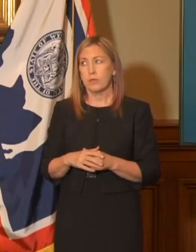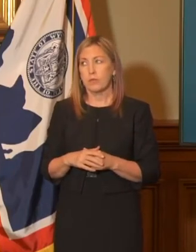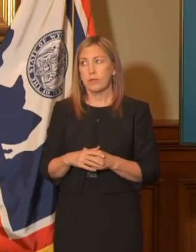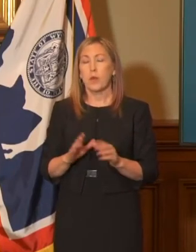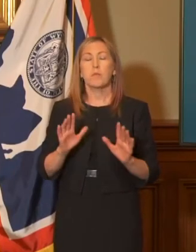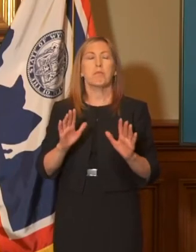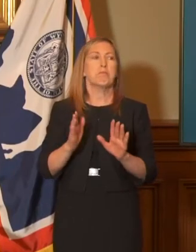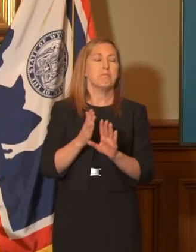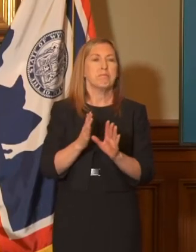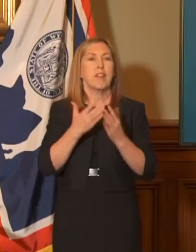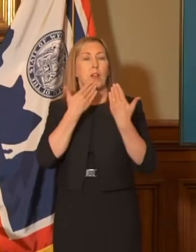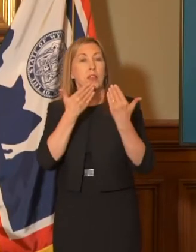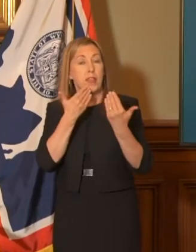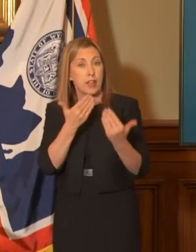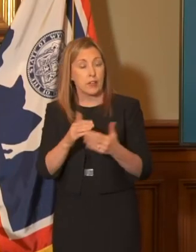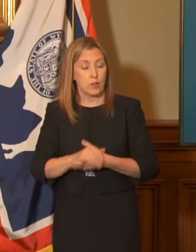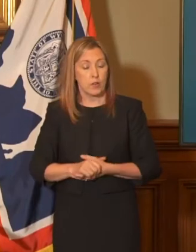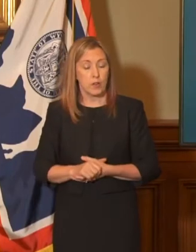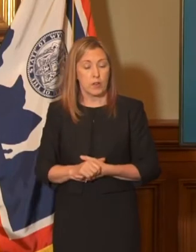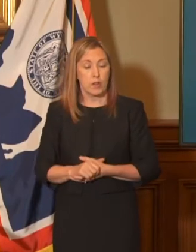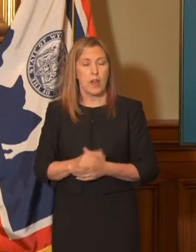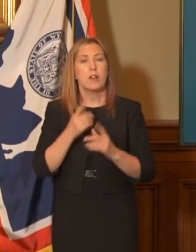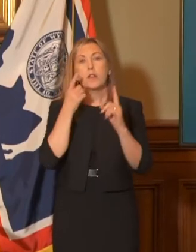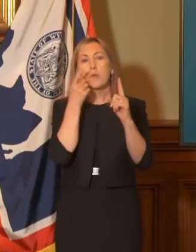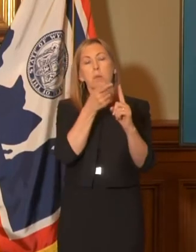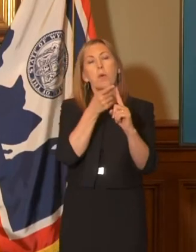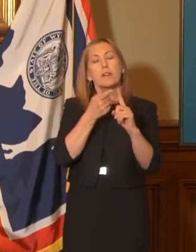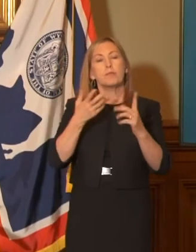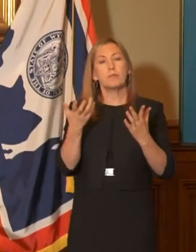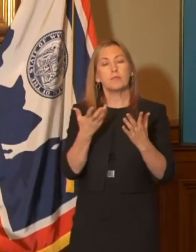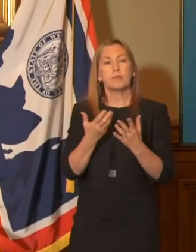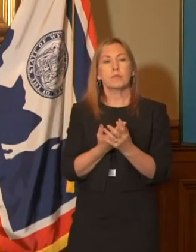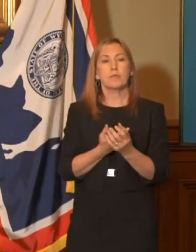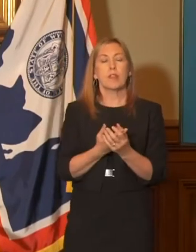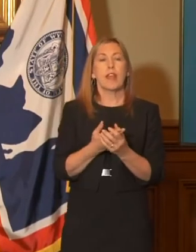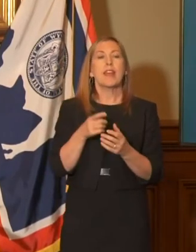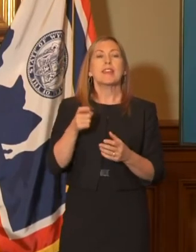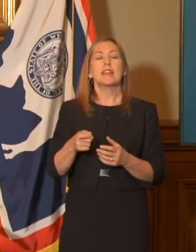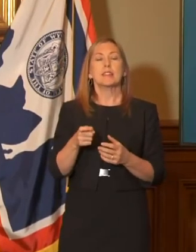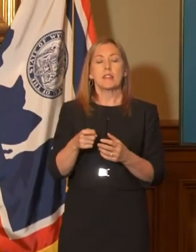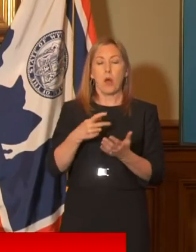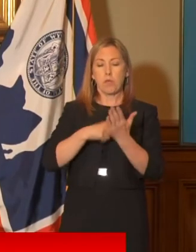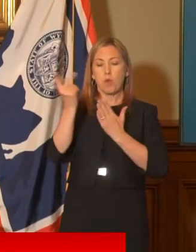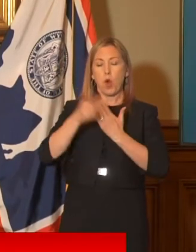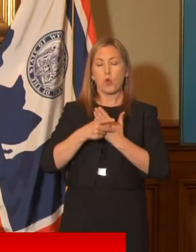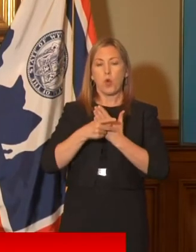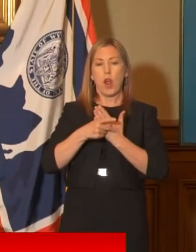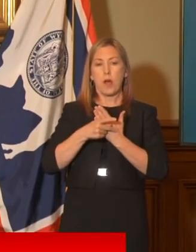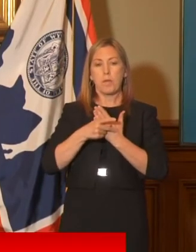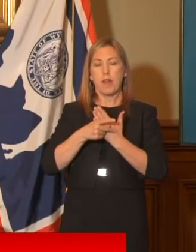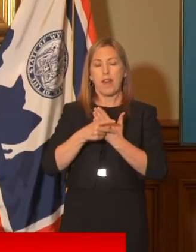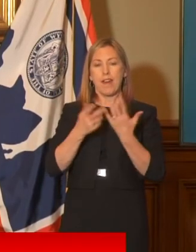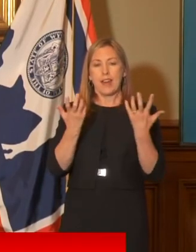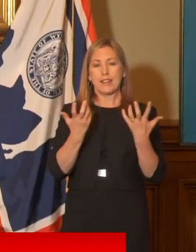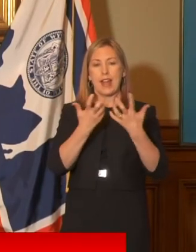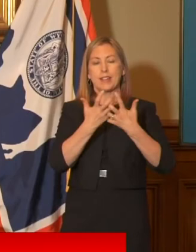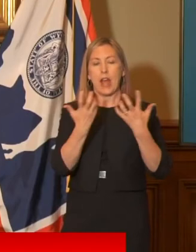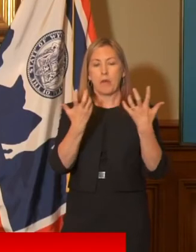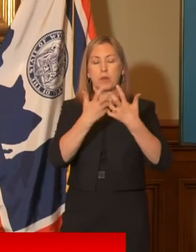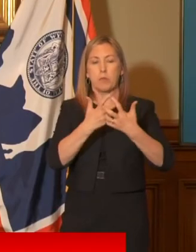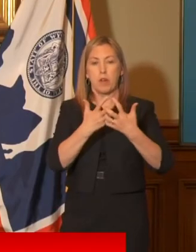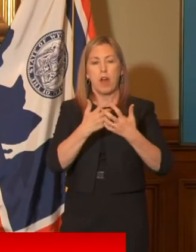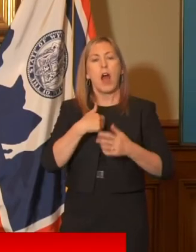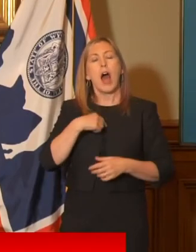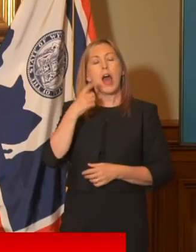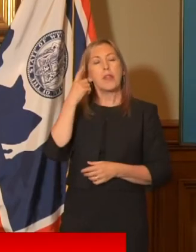Thank you very much for that question, Nick. The point here is that this is an adaptable program going forward, and I think it's easy on